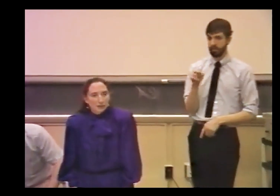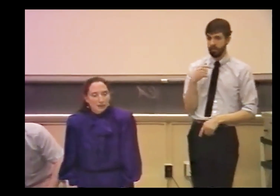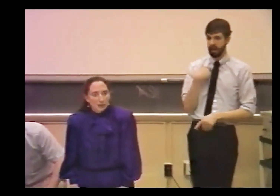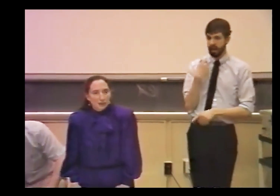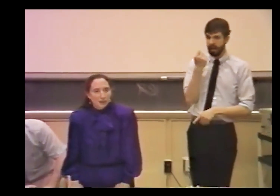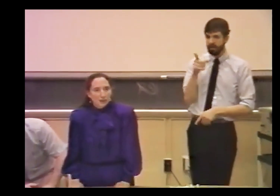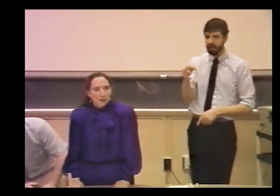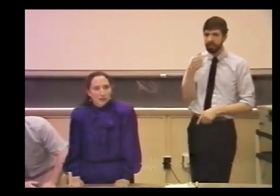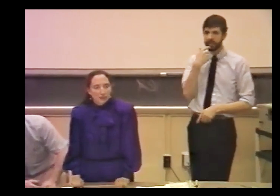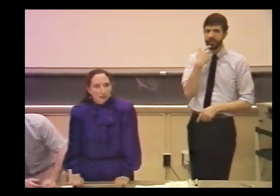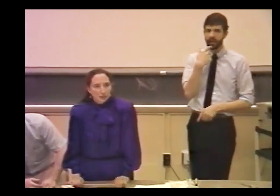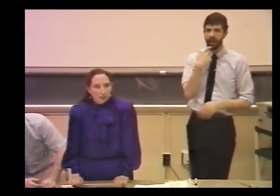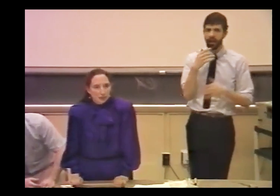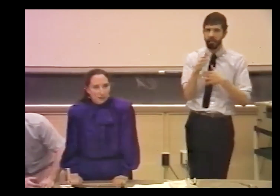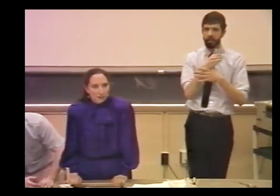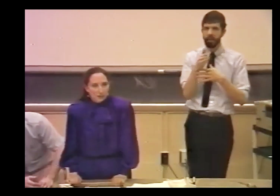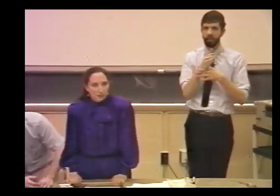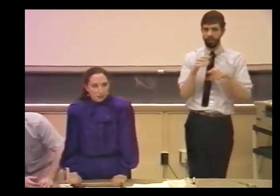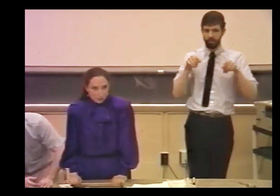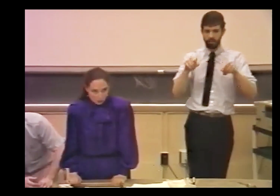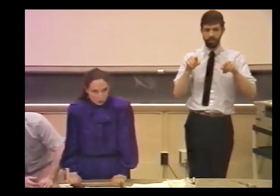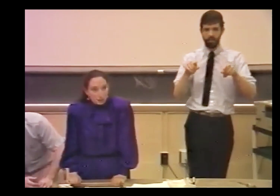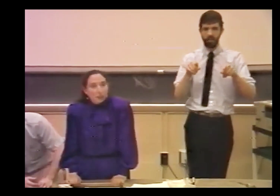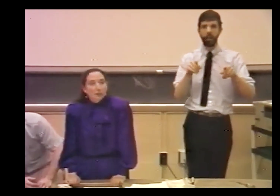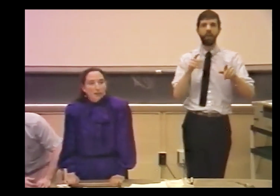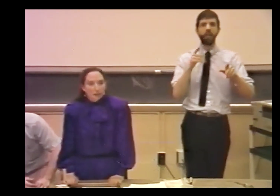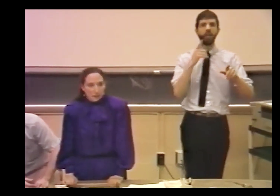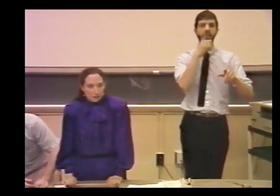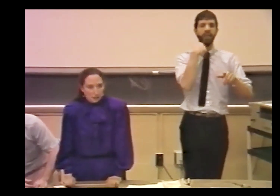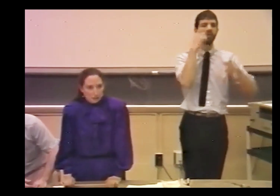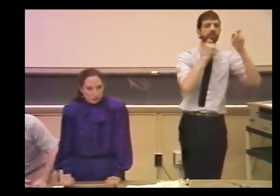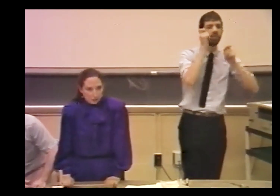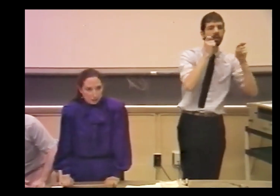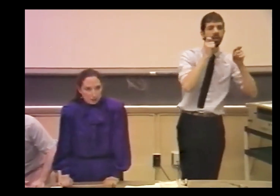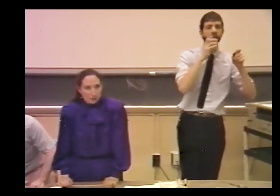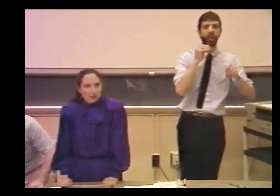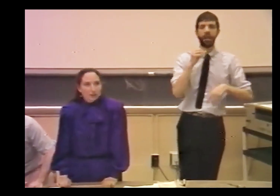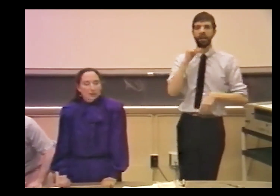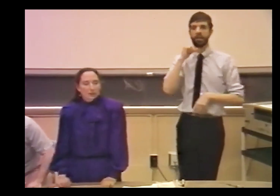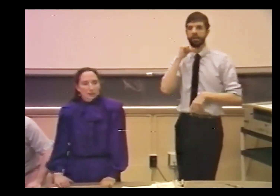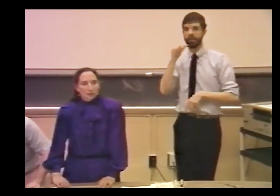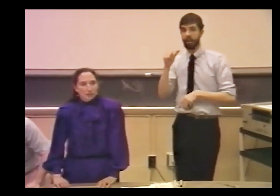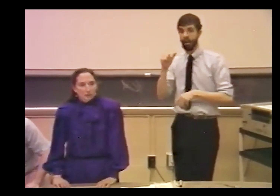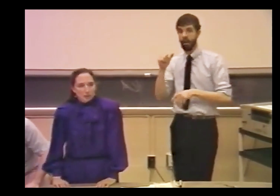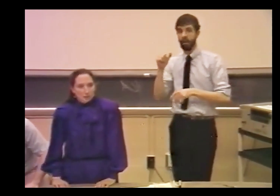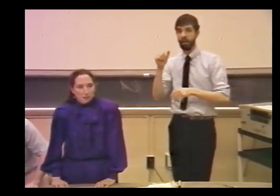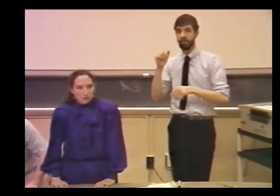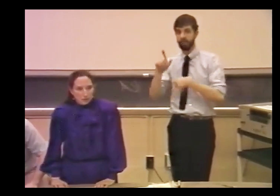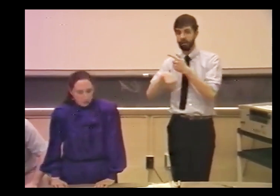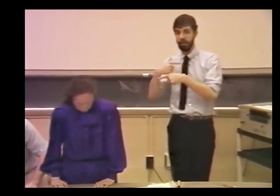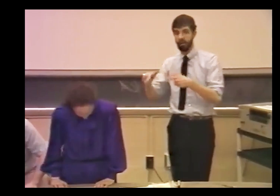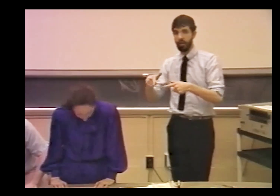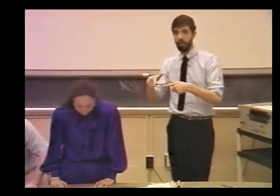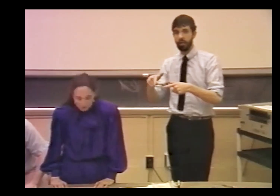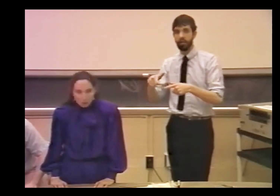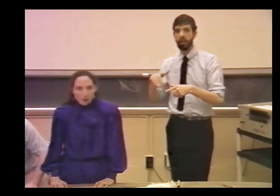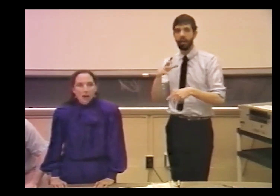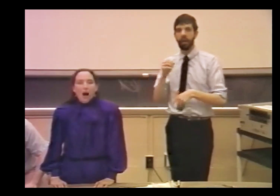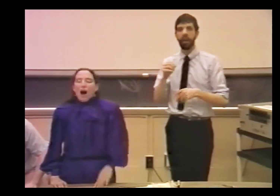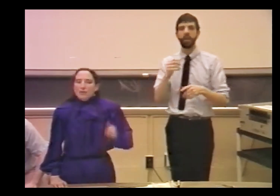making a parallel between expression, facial expression, non-manual markers in ASL, and tone of voice in spoken language?